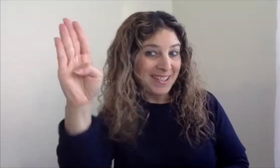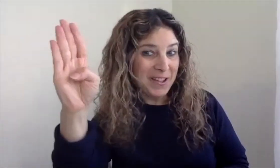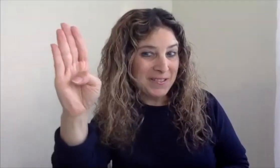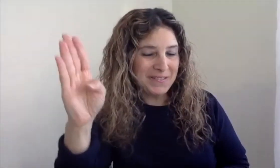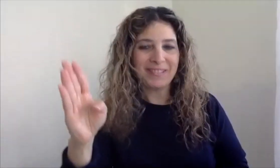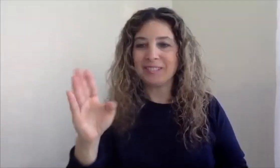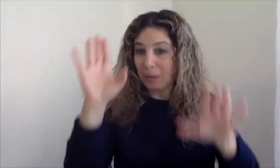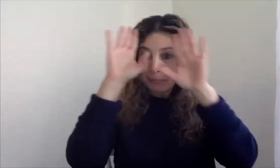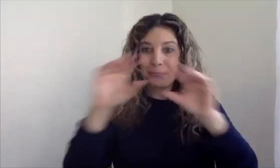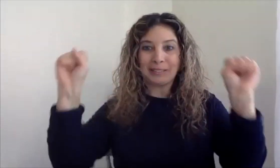Hello.